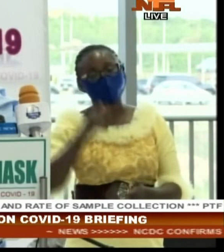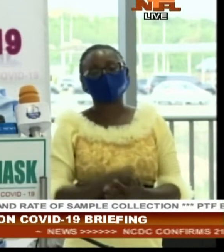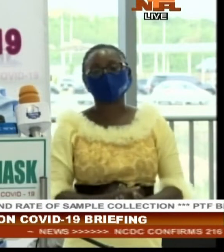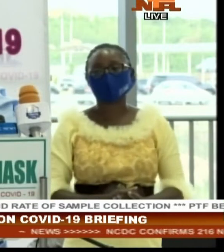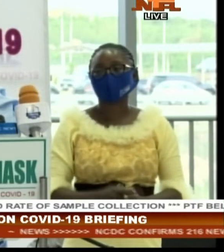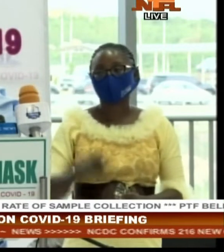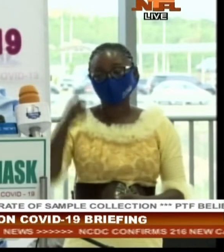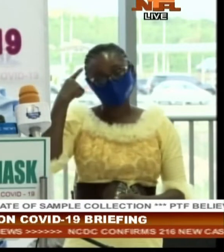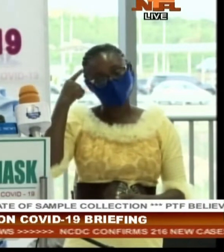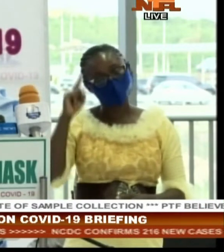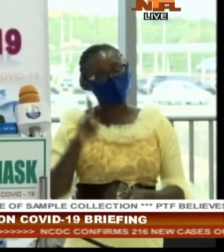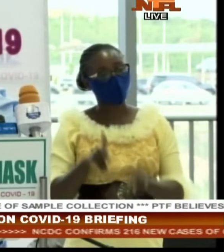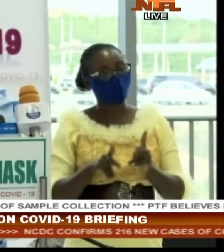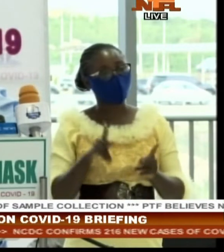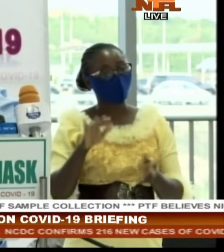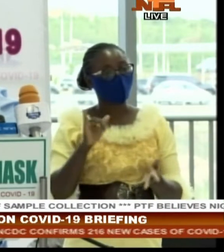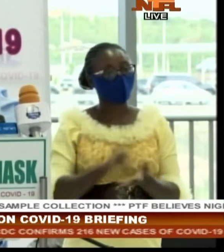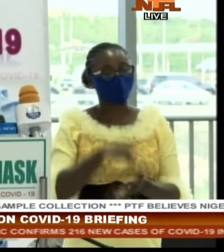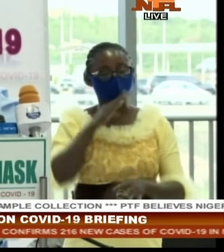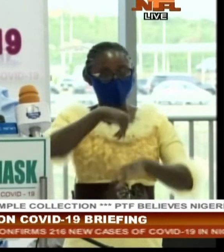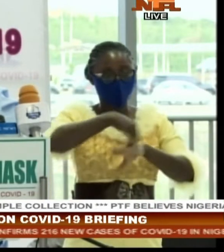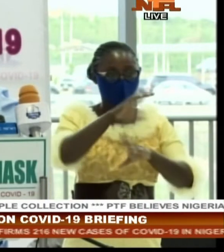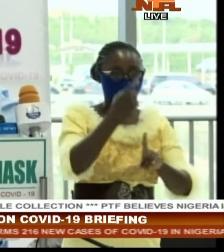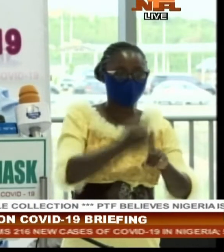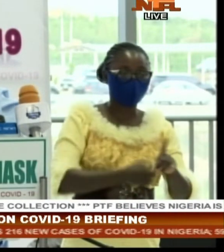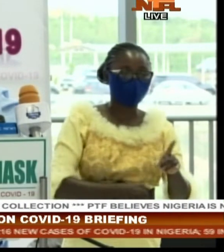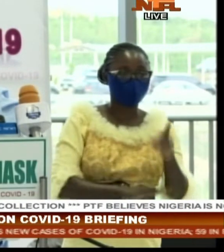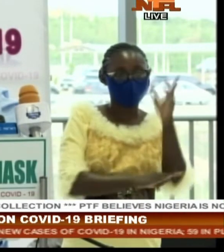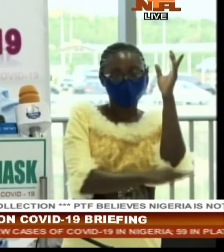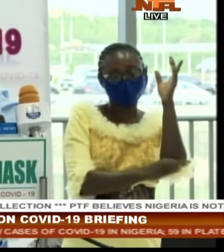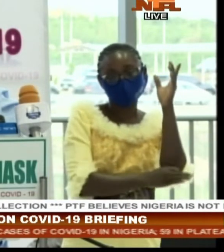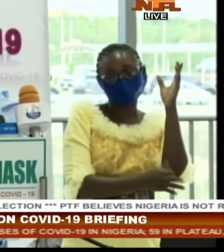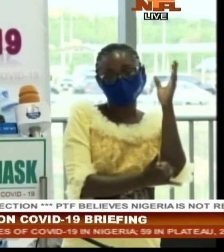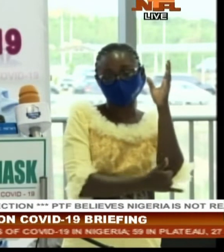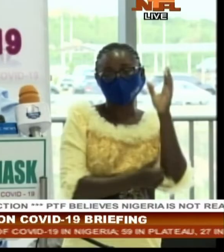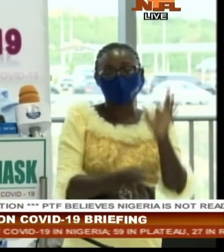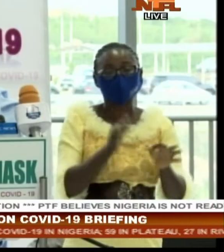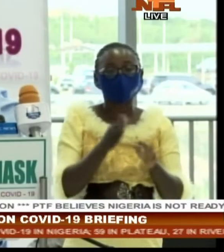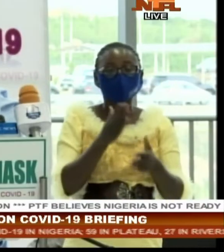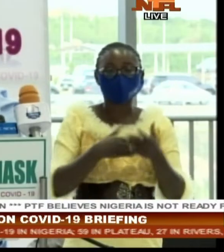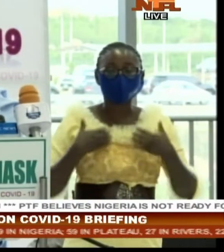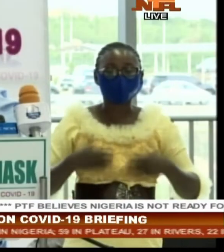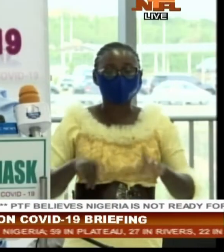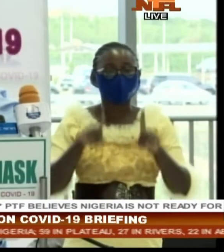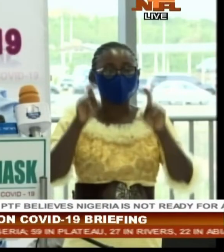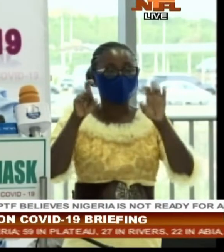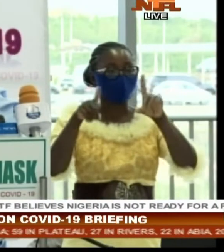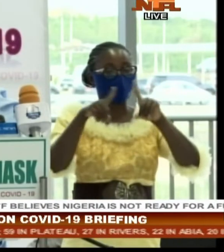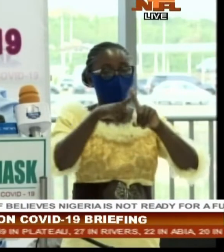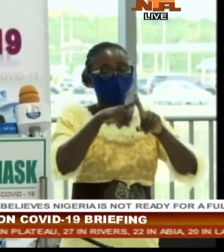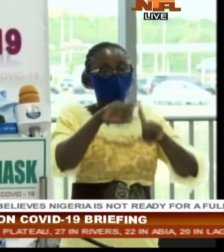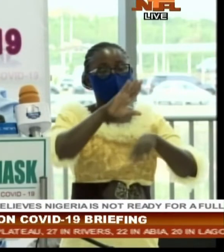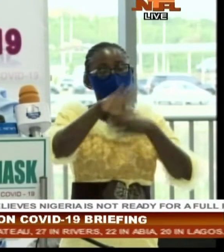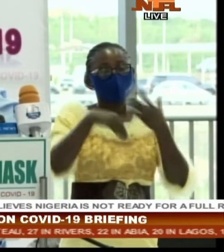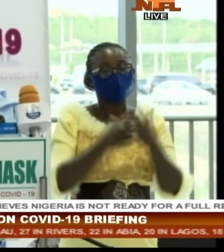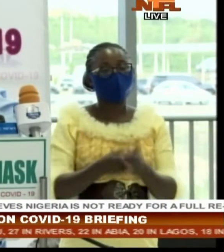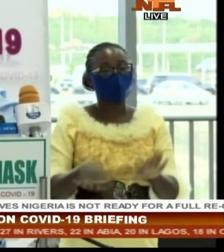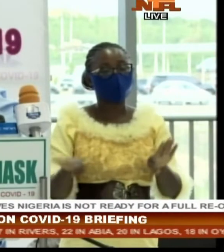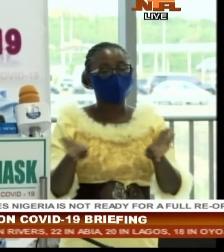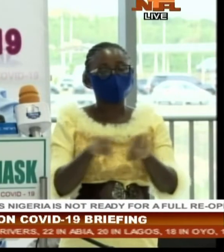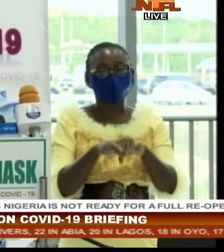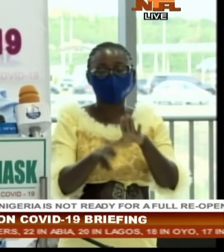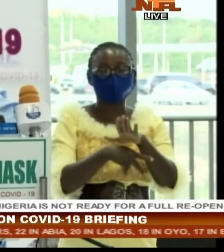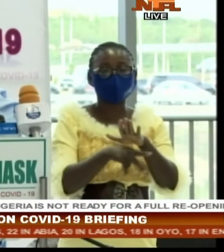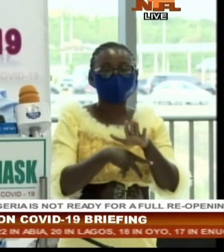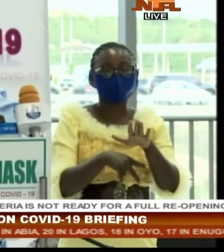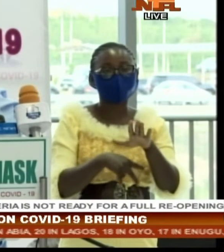For deportees, if one person tests positive for COVID-19, all close primary contacts will be required